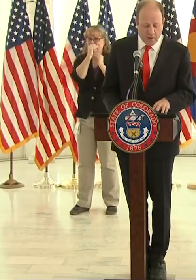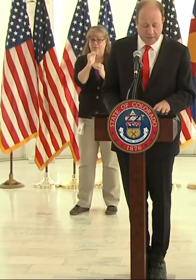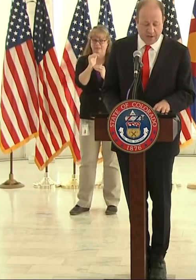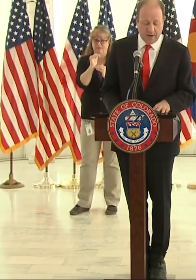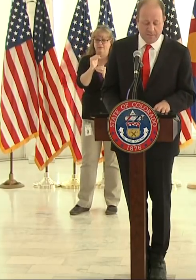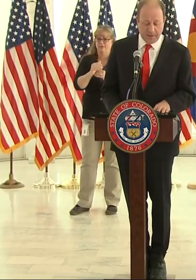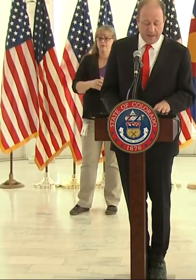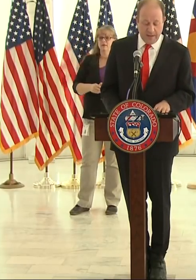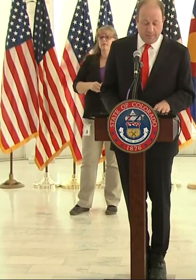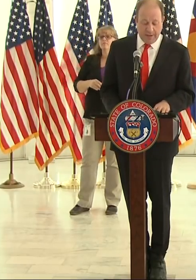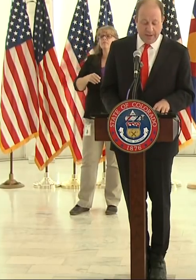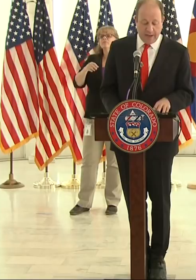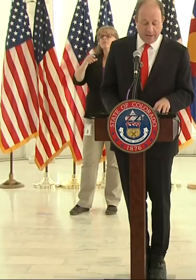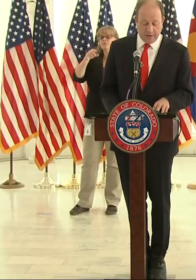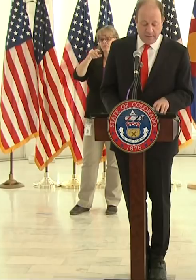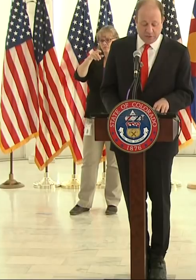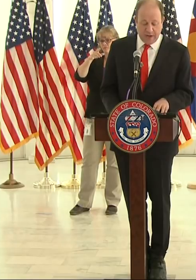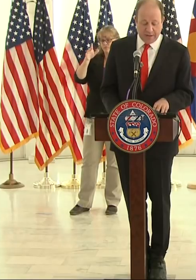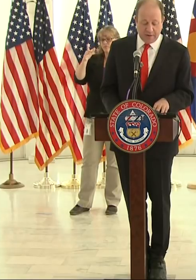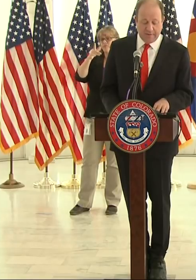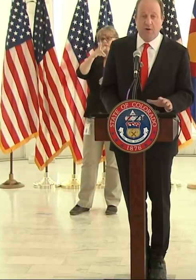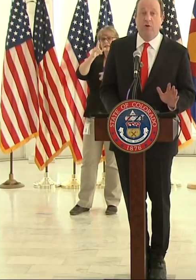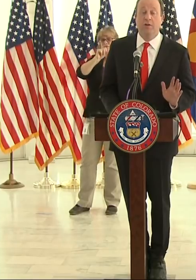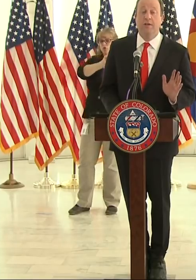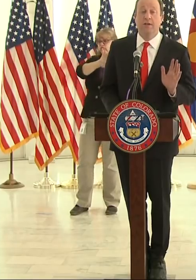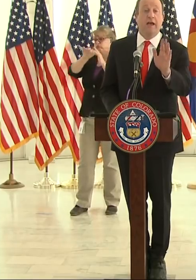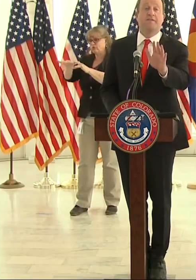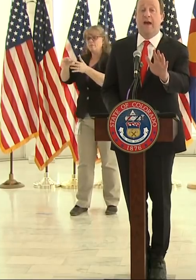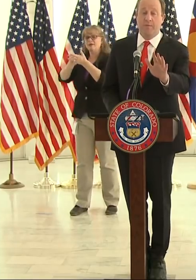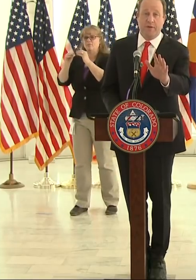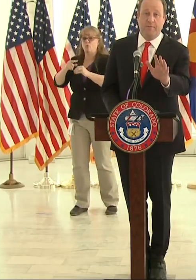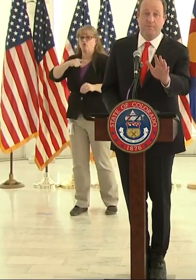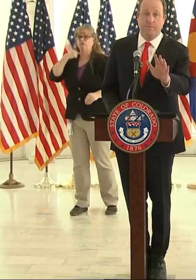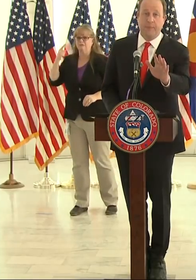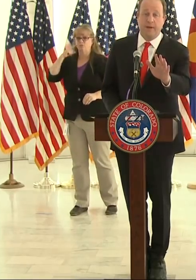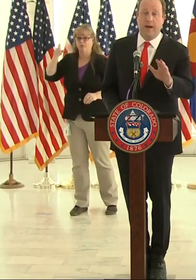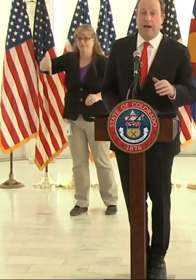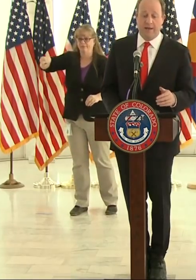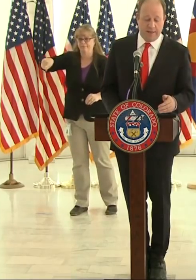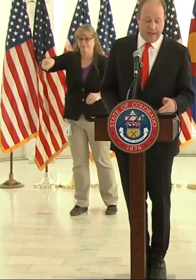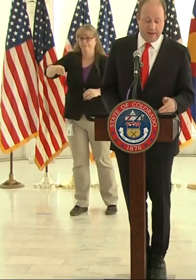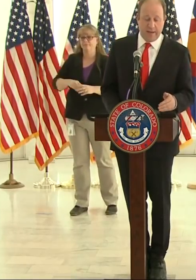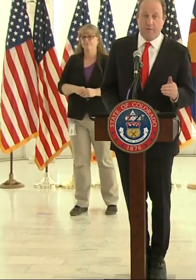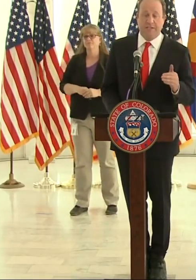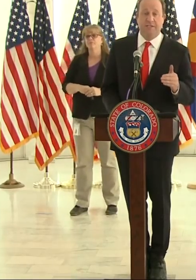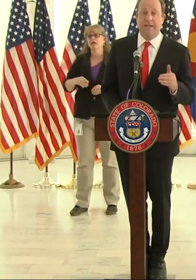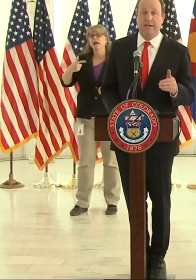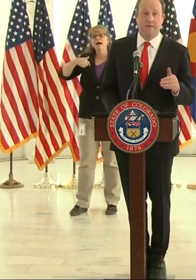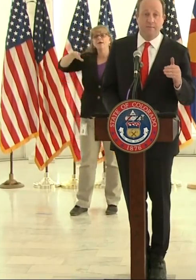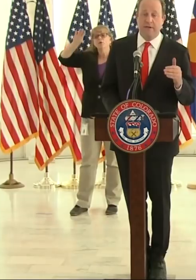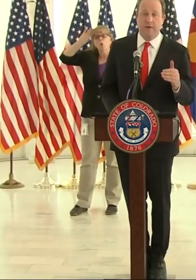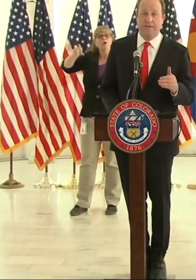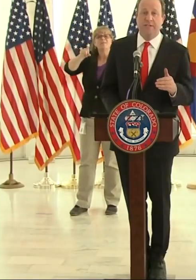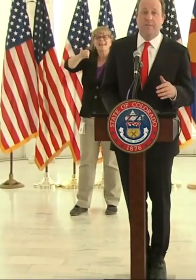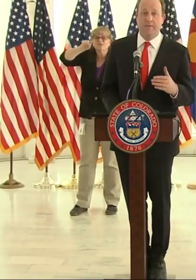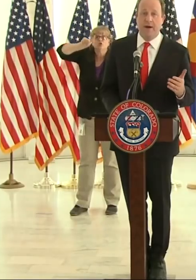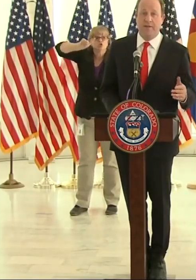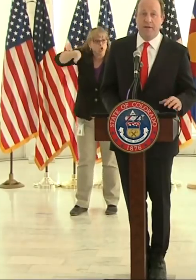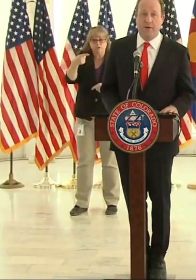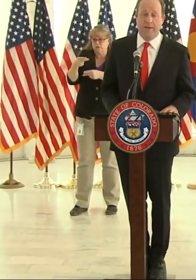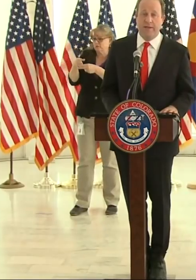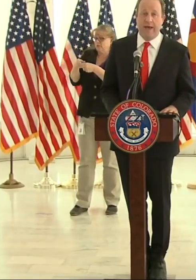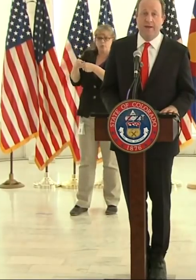risk. And I know it's hard, but I know you'd much rather have a whole lifetime with them than risk seeing them, in this